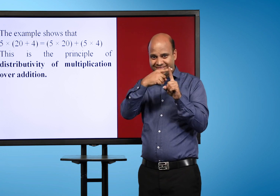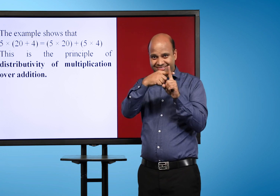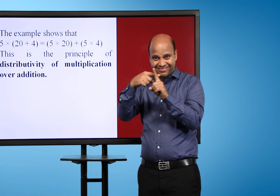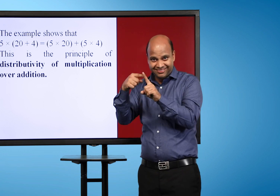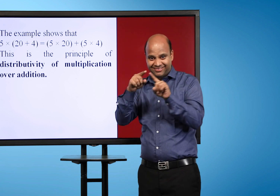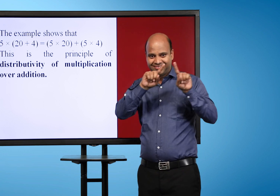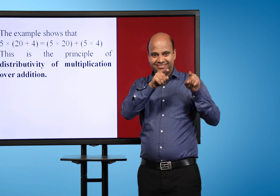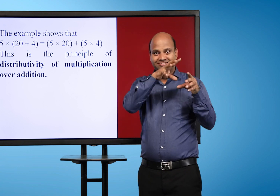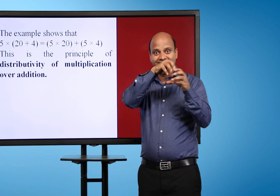over addition.